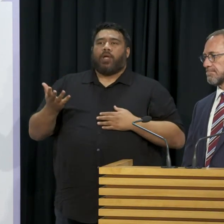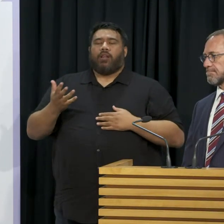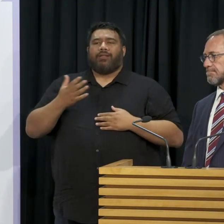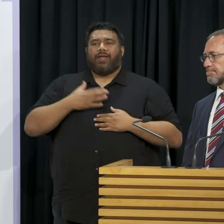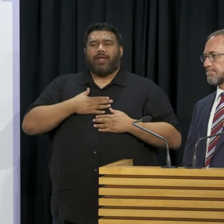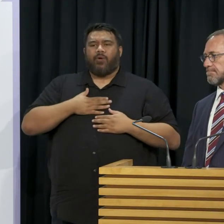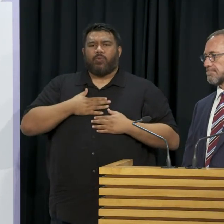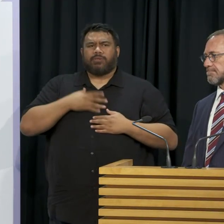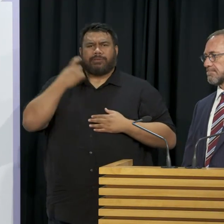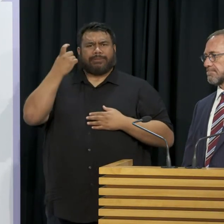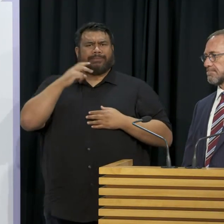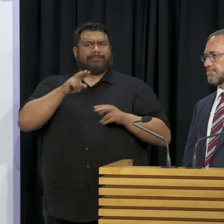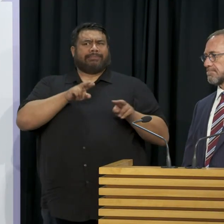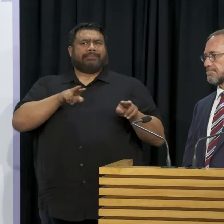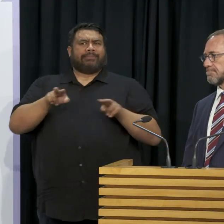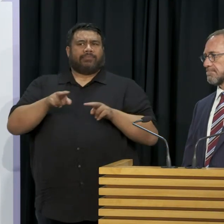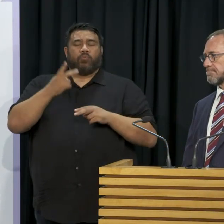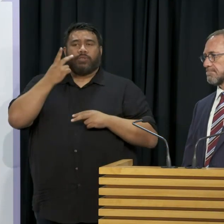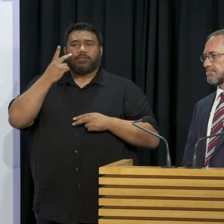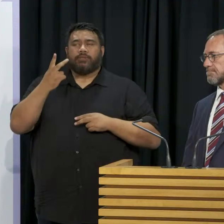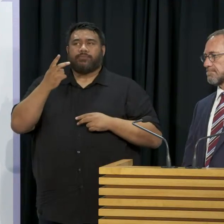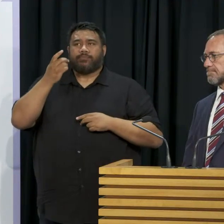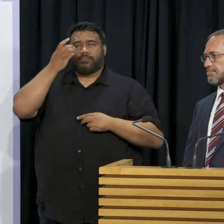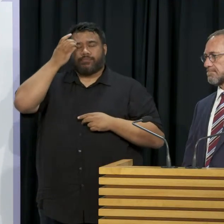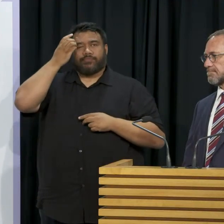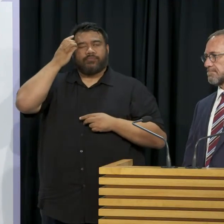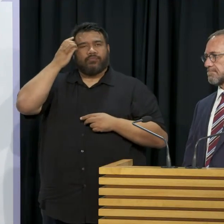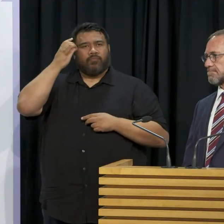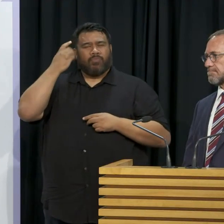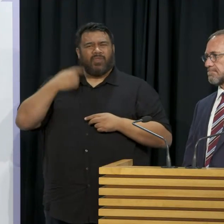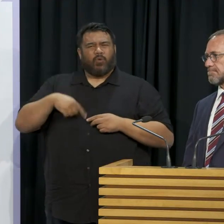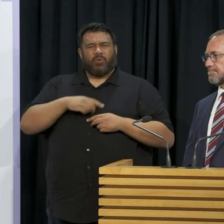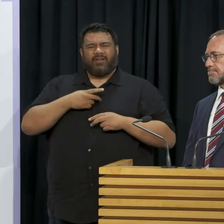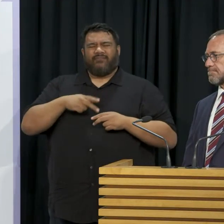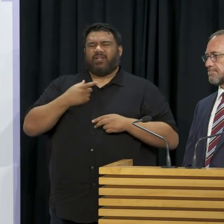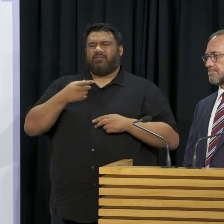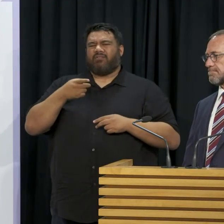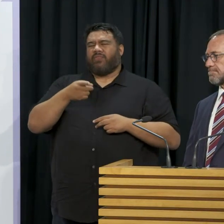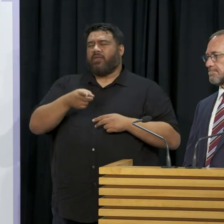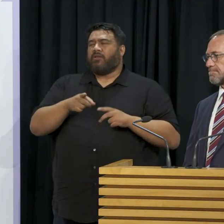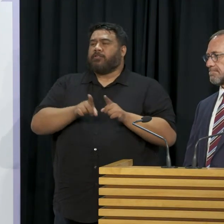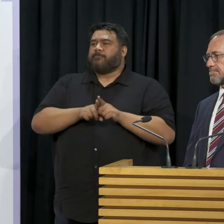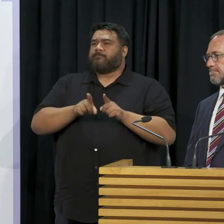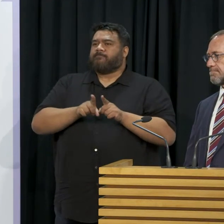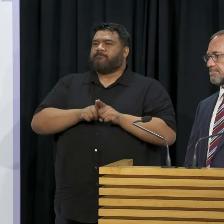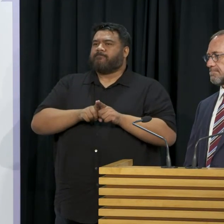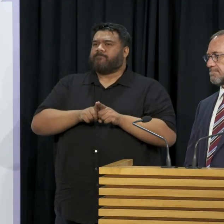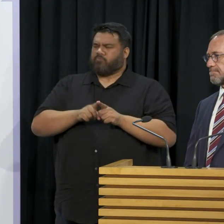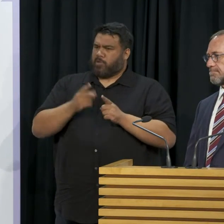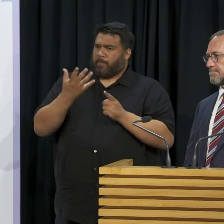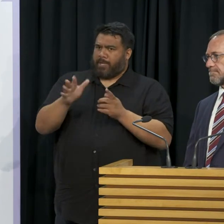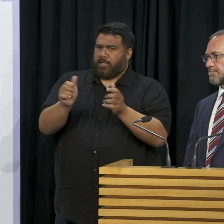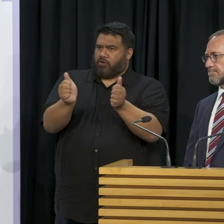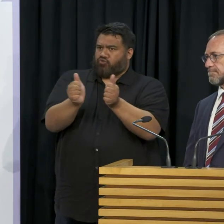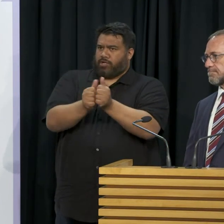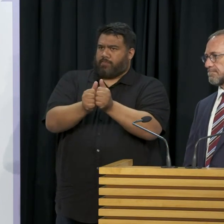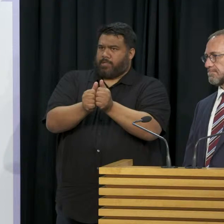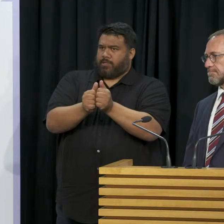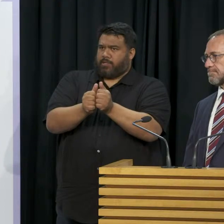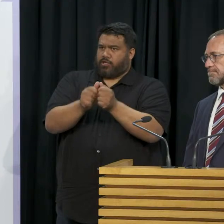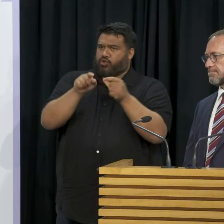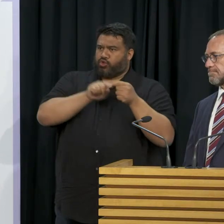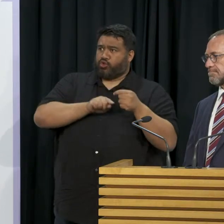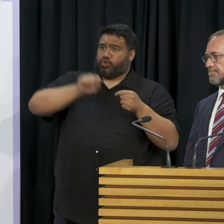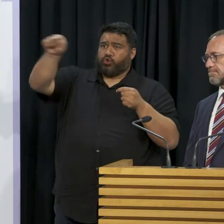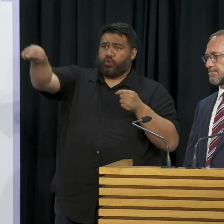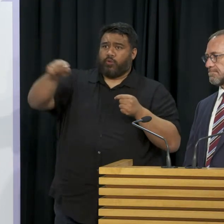that that we've seen now what we consider to be the agreement that out to 2047